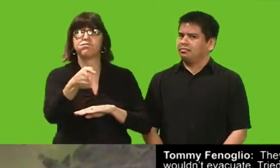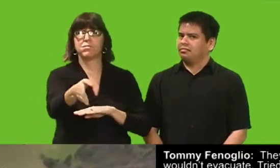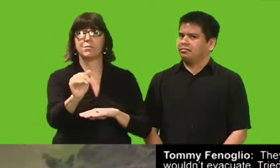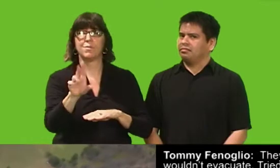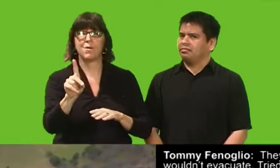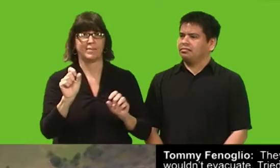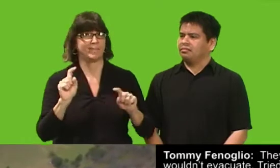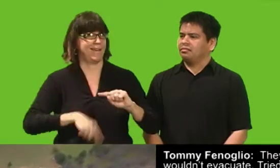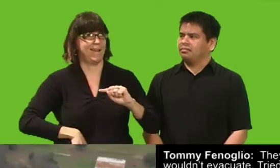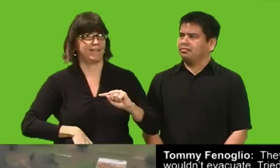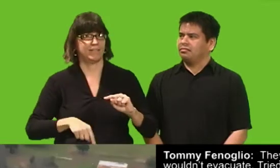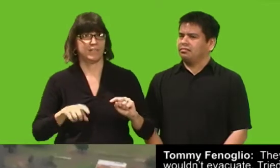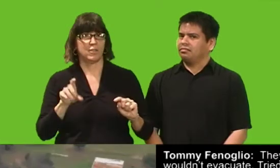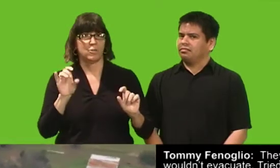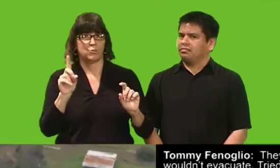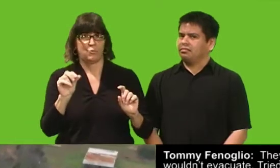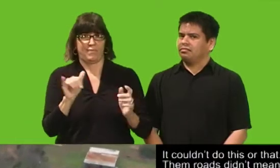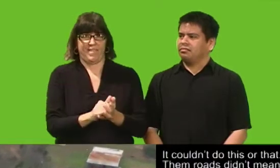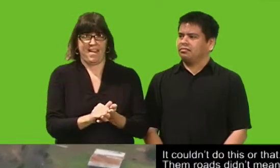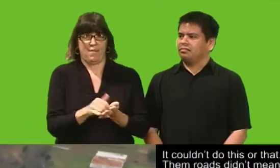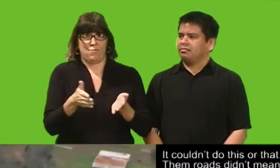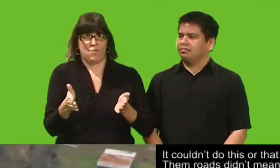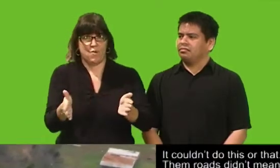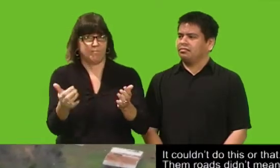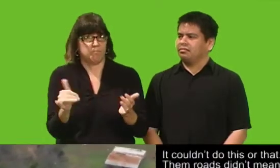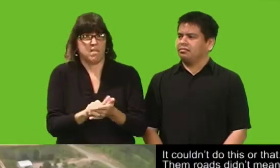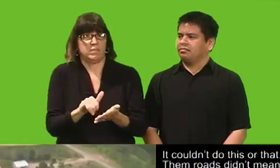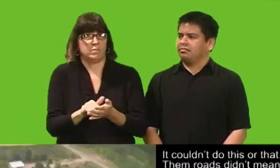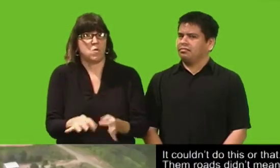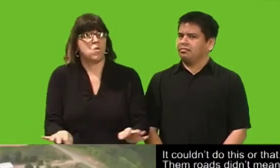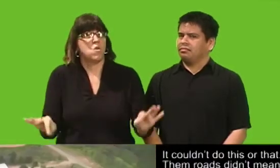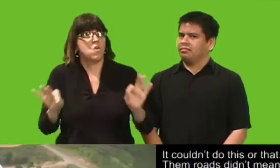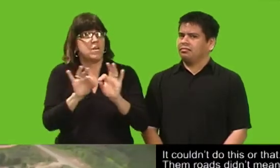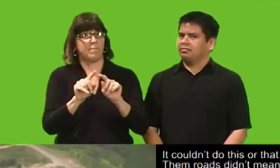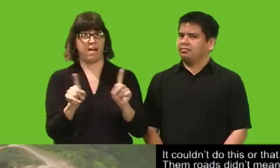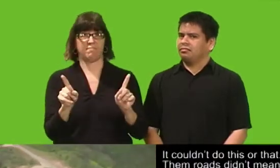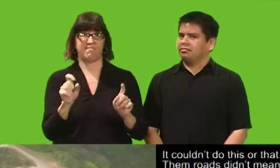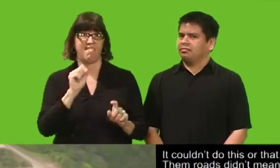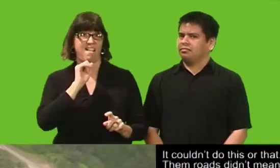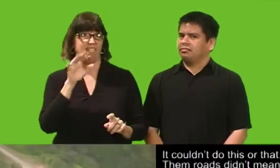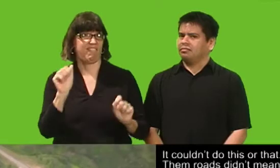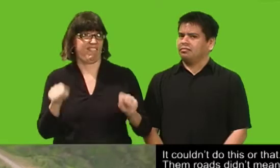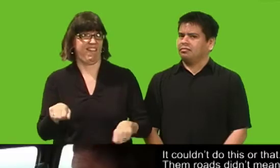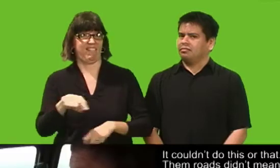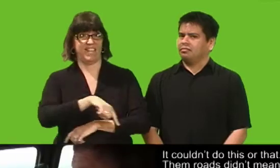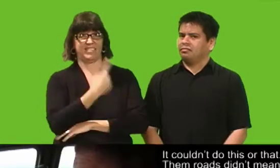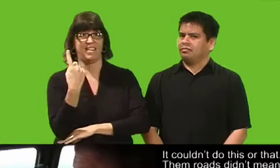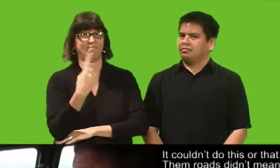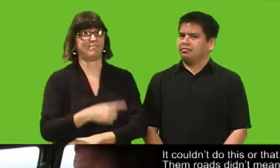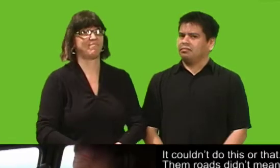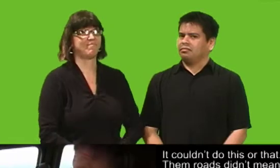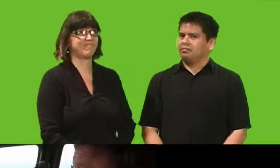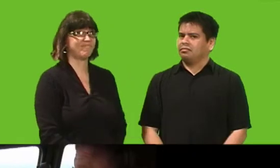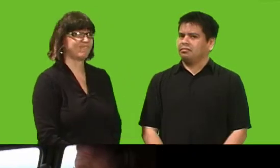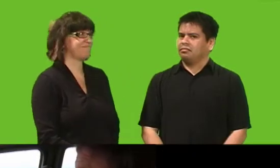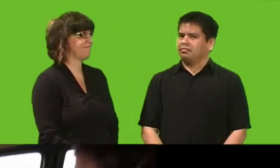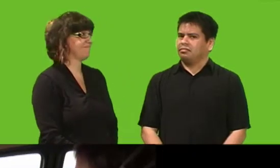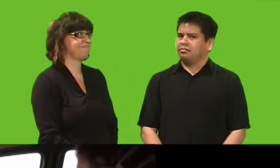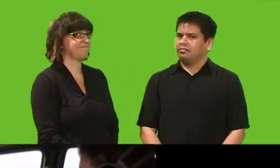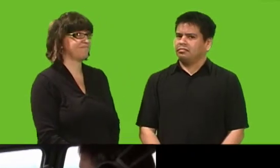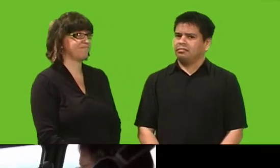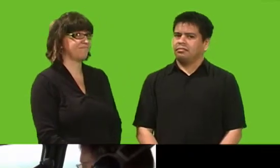I mean, it looks like there's no way it could cross them roads. It couldn't do this or that. Them roads didn't mean nothing that day. Nothing.